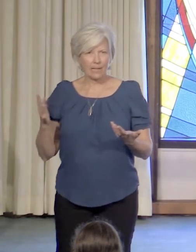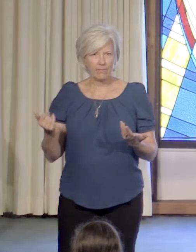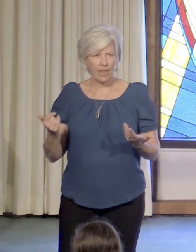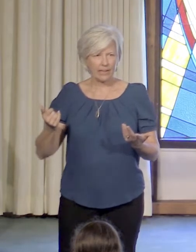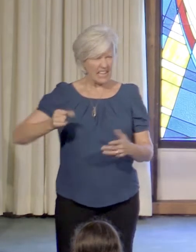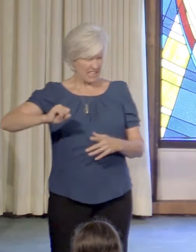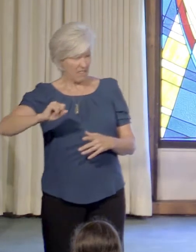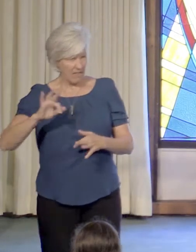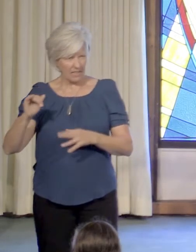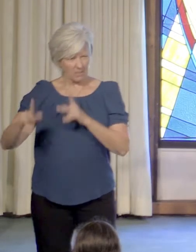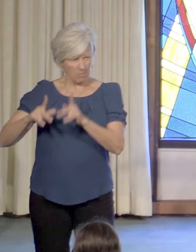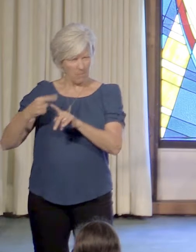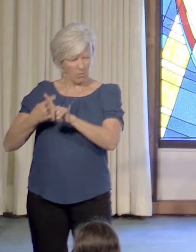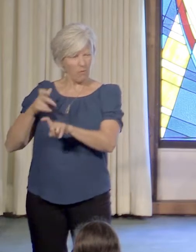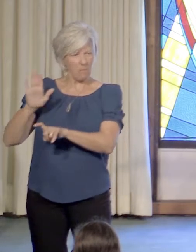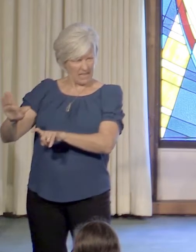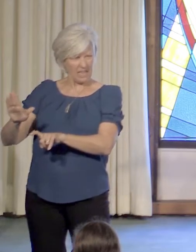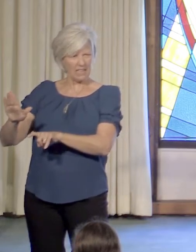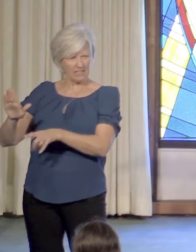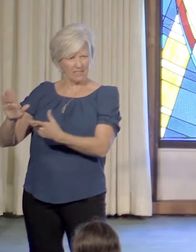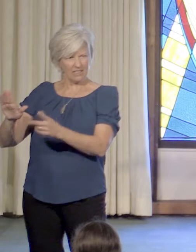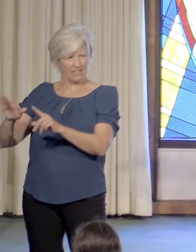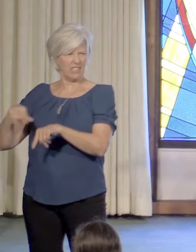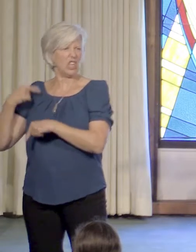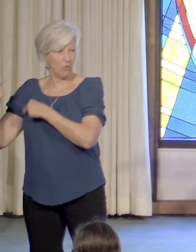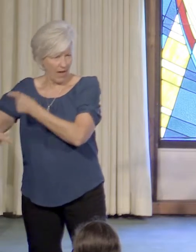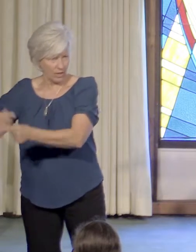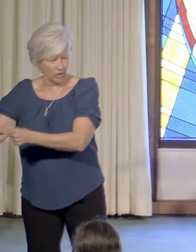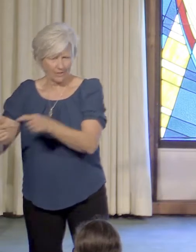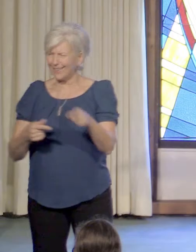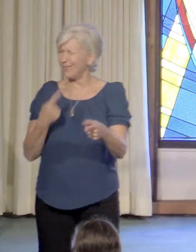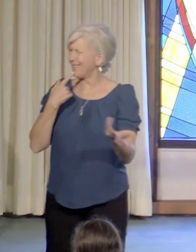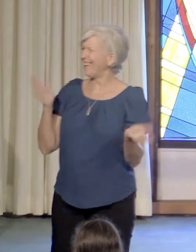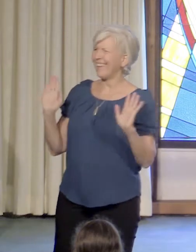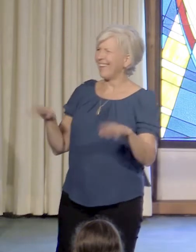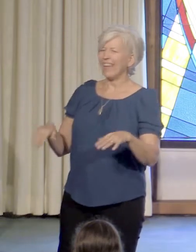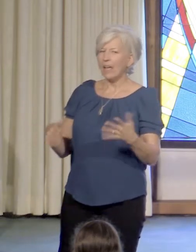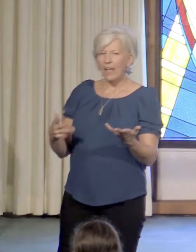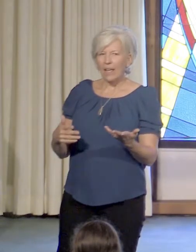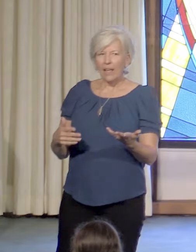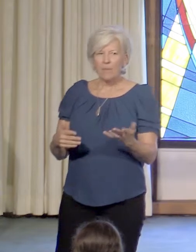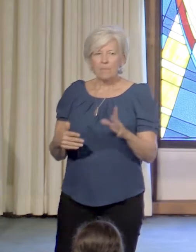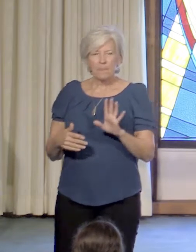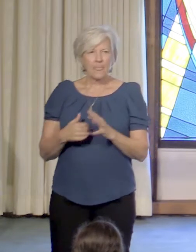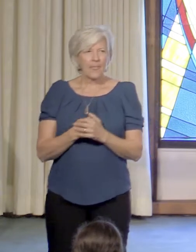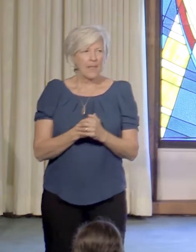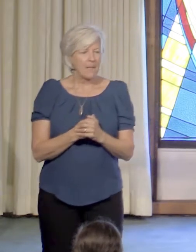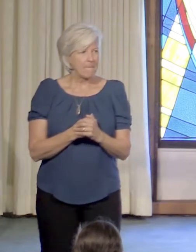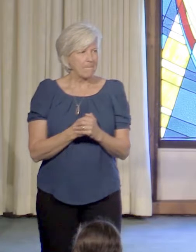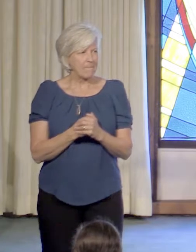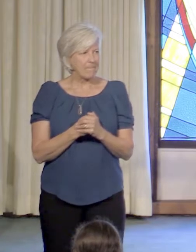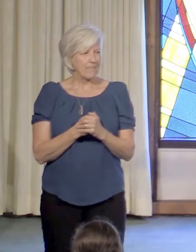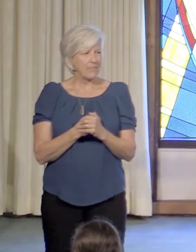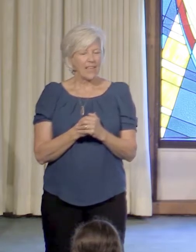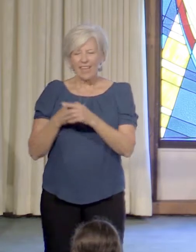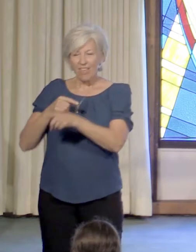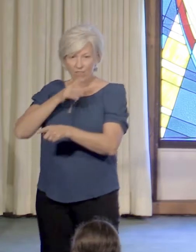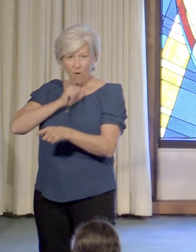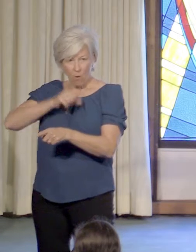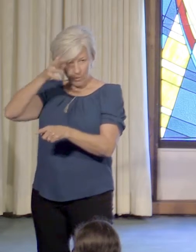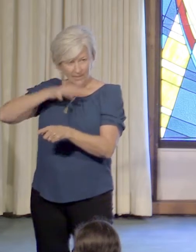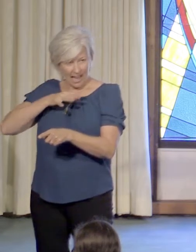the people in his generation. The younger guy's saying, you guys don't take this seriously. You know, and this kid's serious as a heart attack. And the older